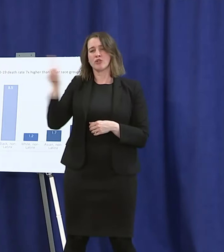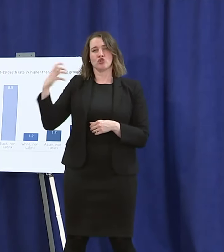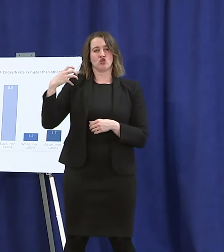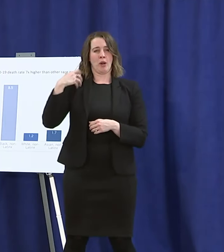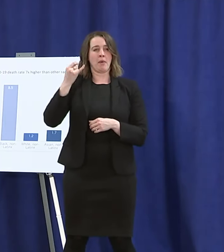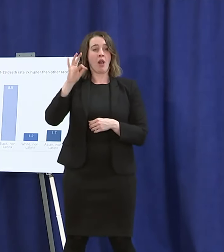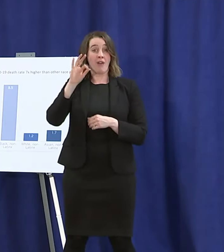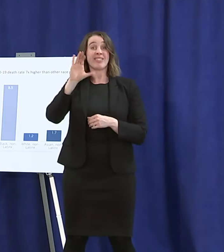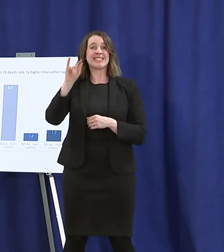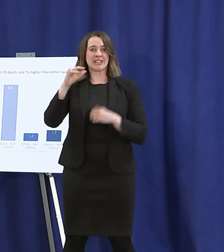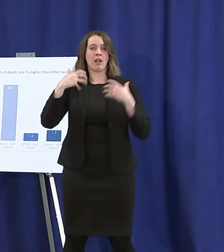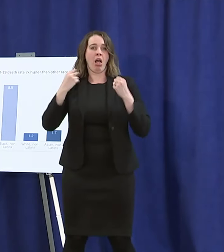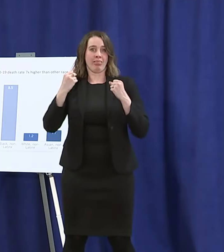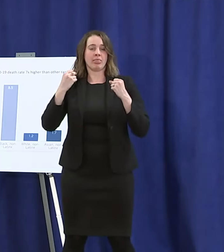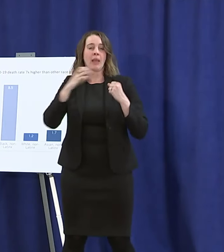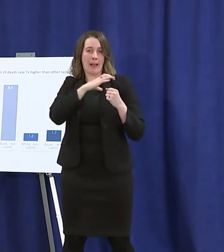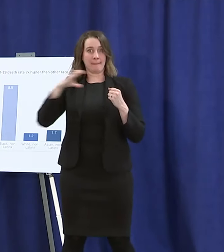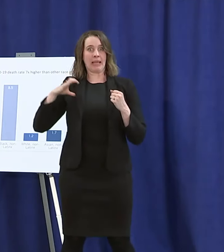City Council's Health Committee.